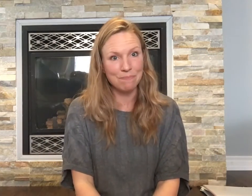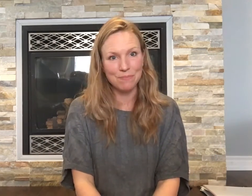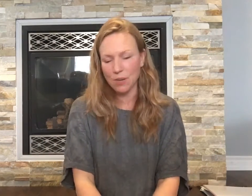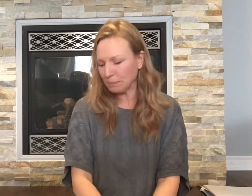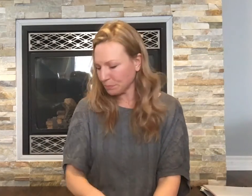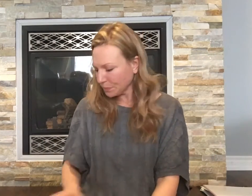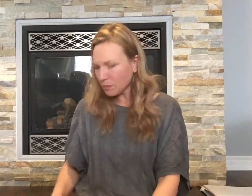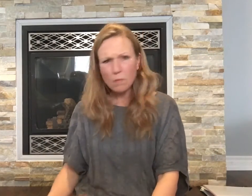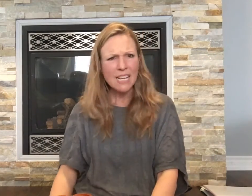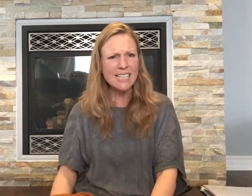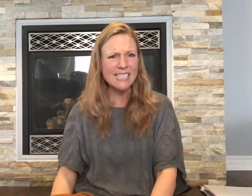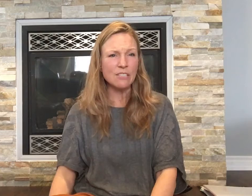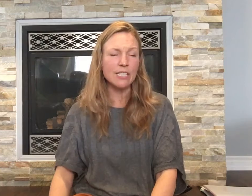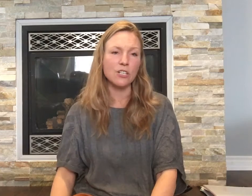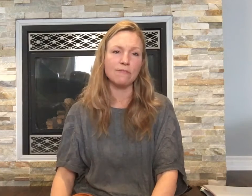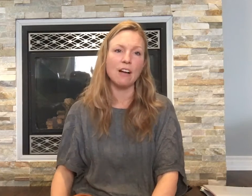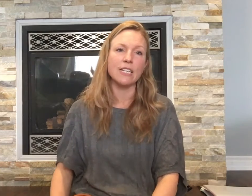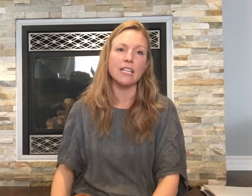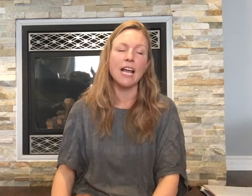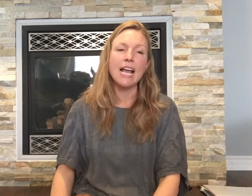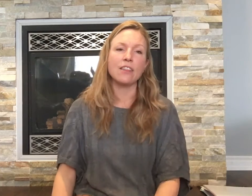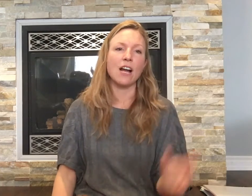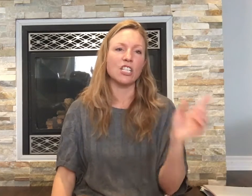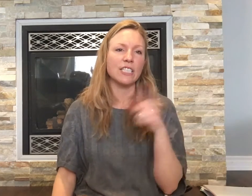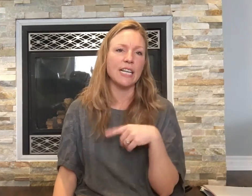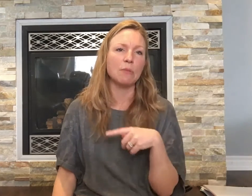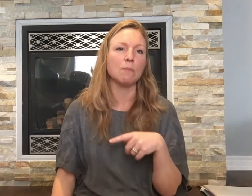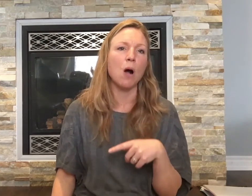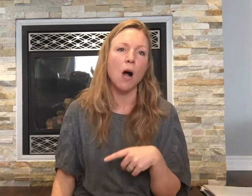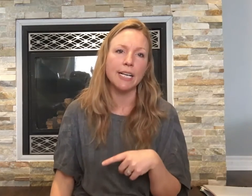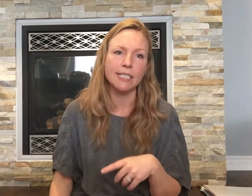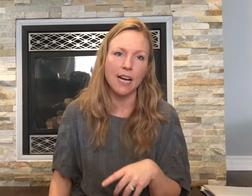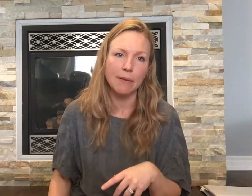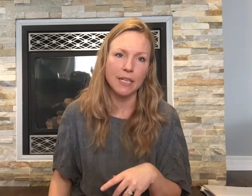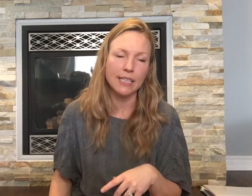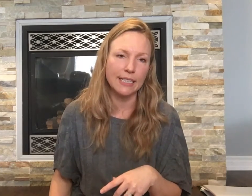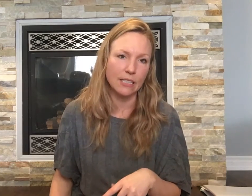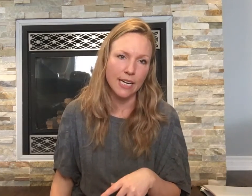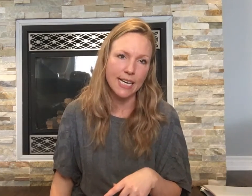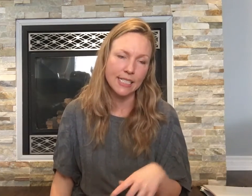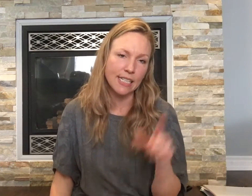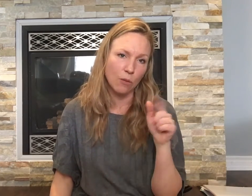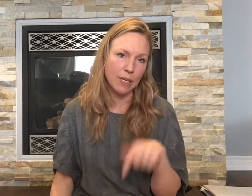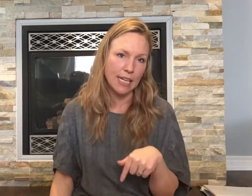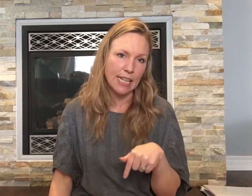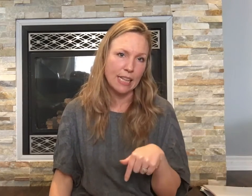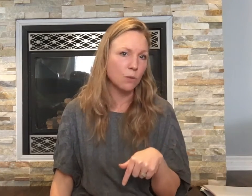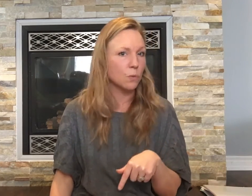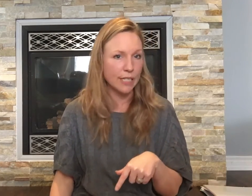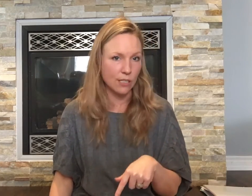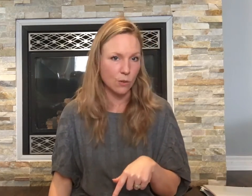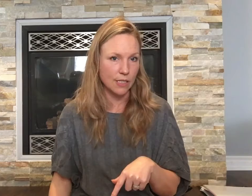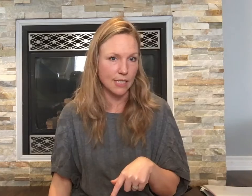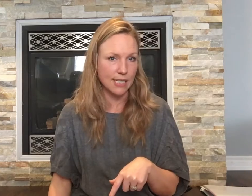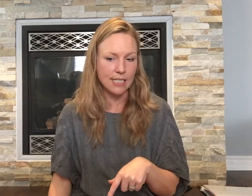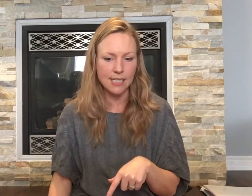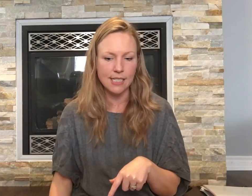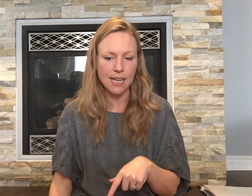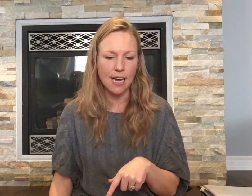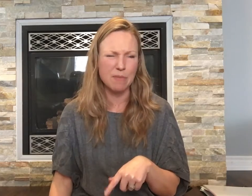So these lyrics are found in they're actually labeled potty time lyrics, and they'll be in the resources if